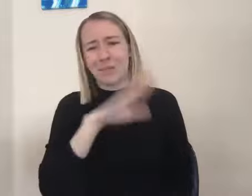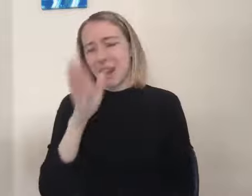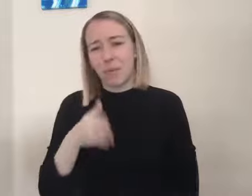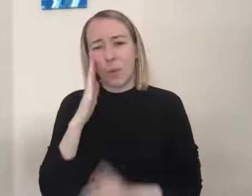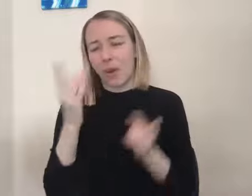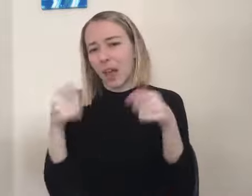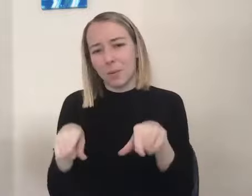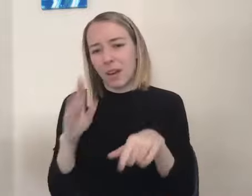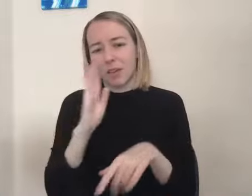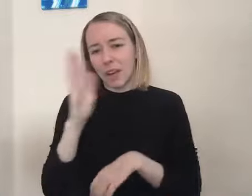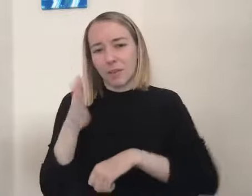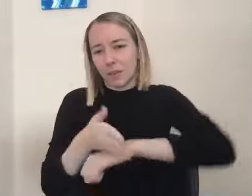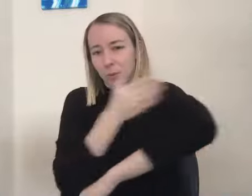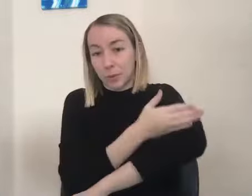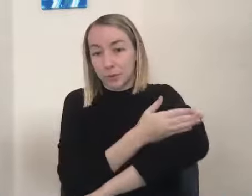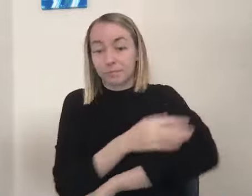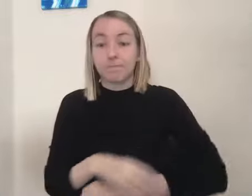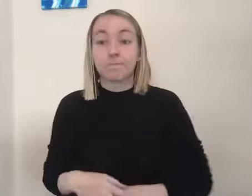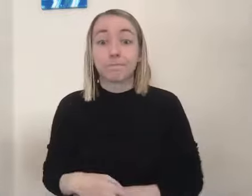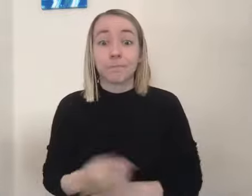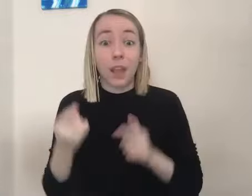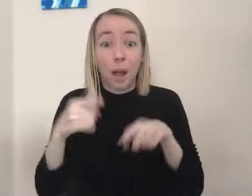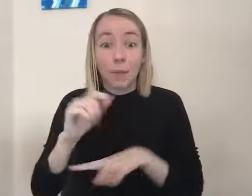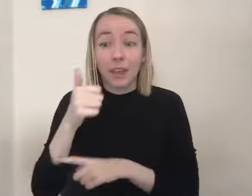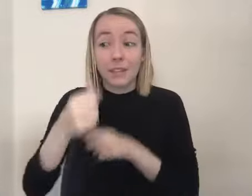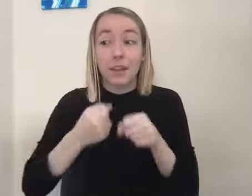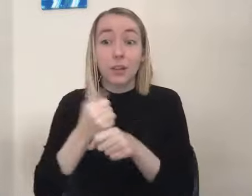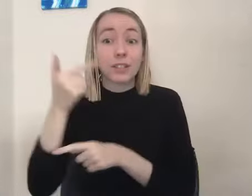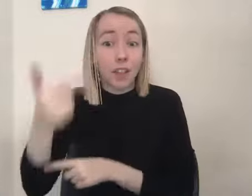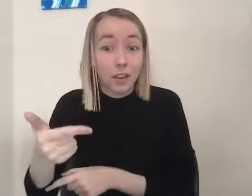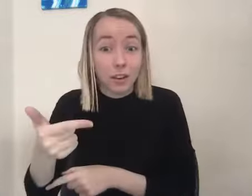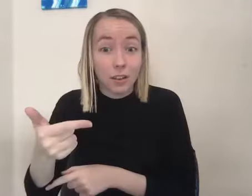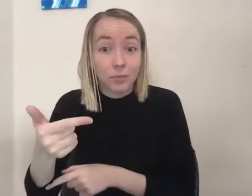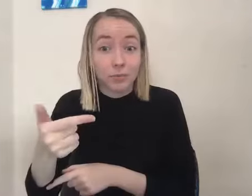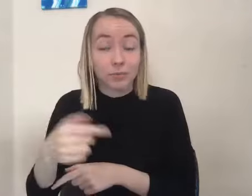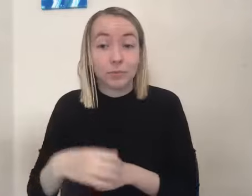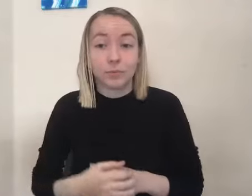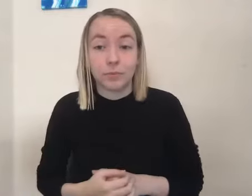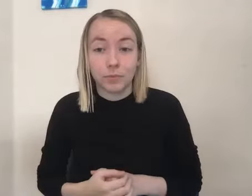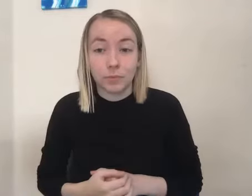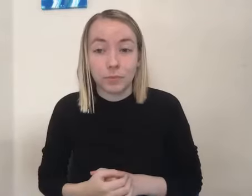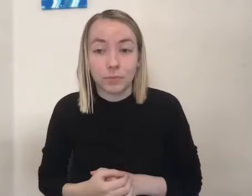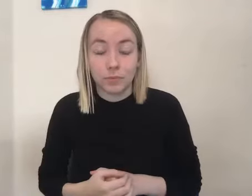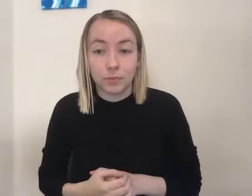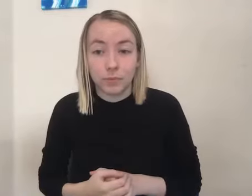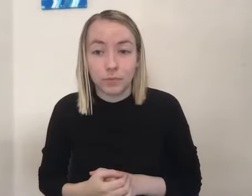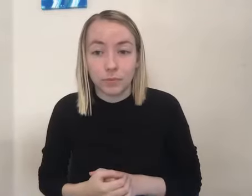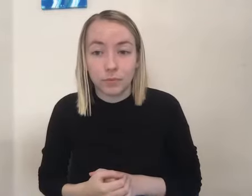the ashes. And you rise like the phoenix. And that says, that day on, I've never used that stick.